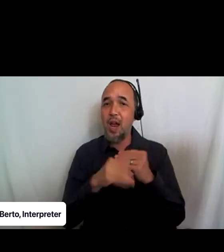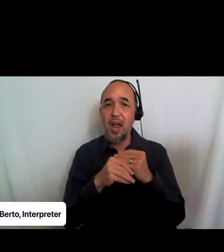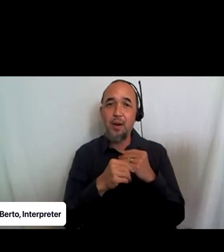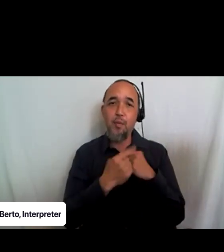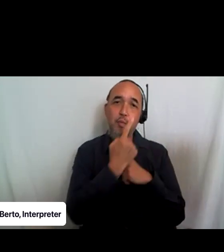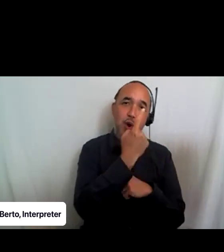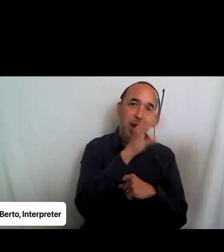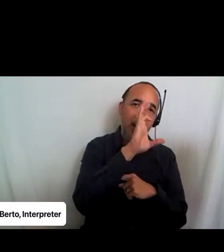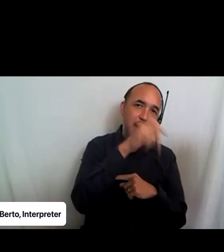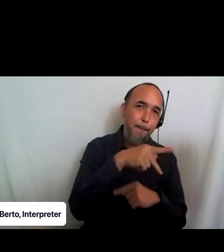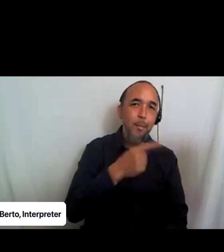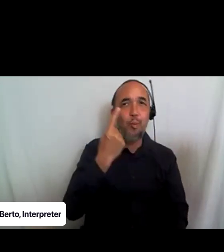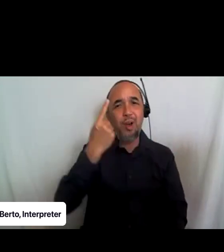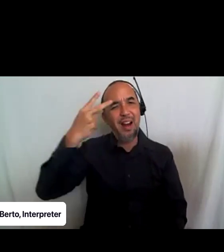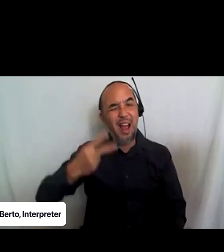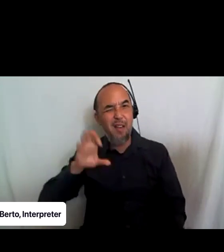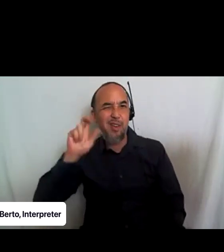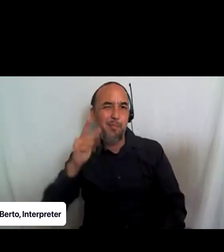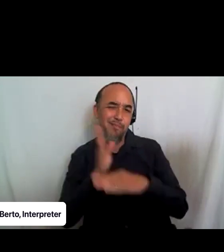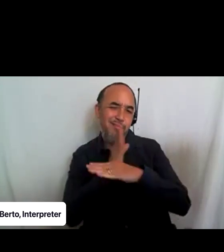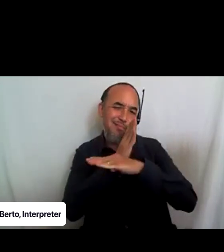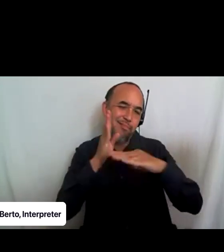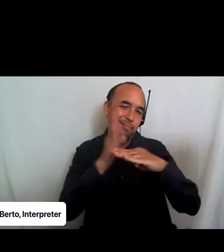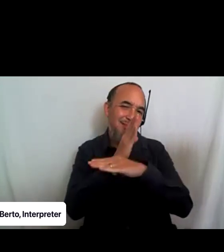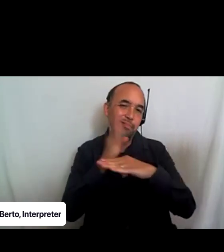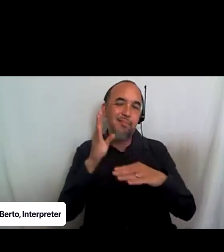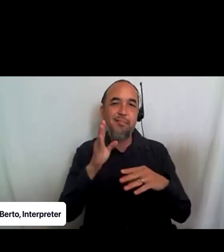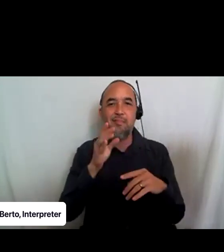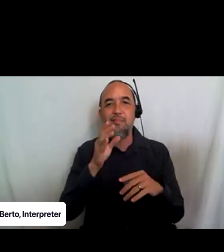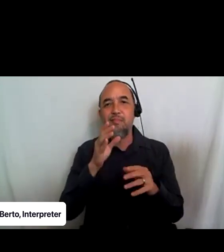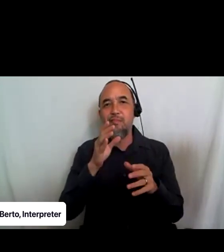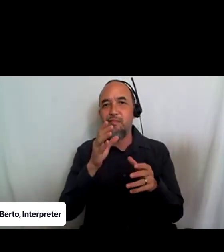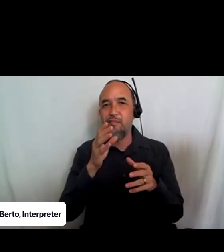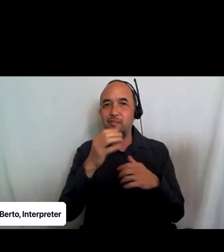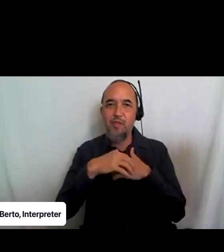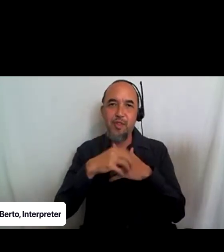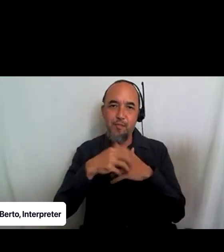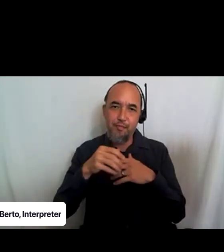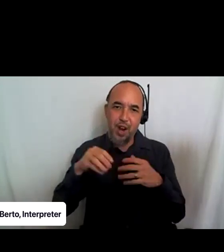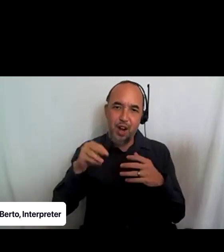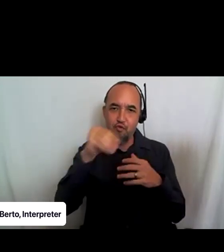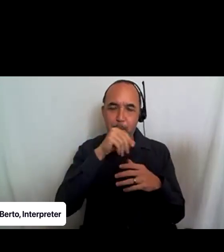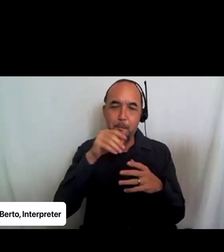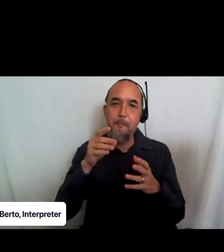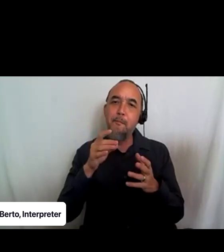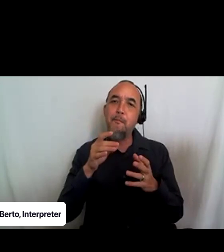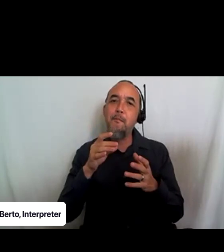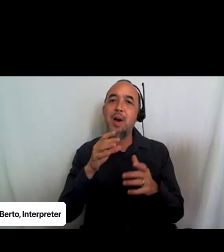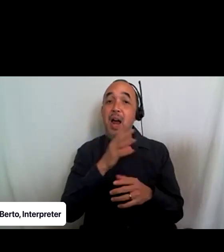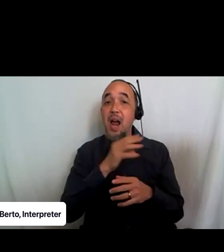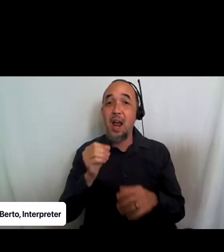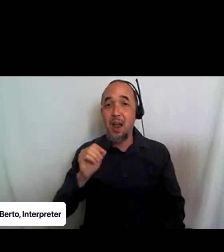1 to 1.5 cups of breadcrumbs. And then you'll add a quarter teaspoon of smoked